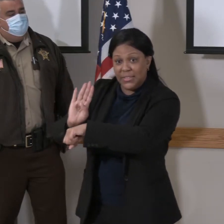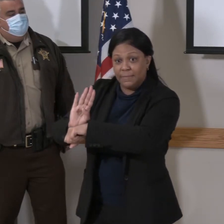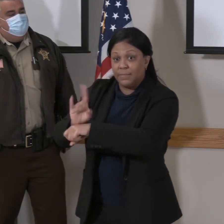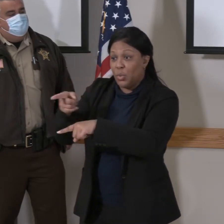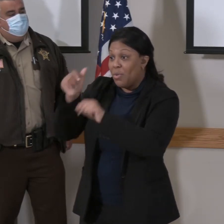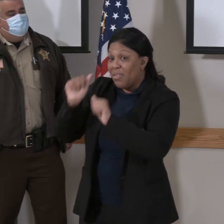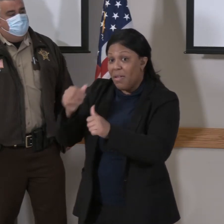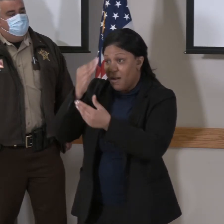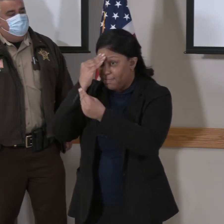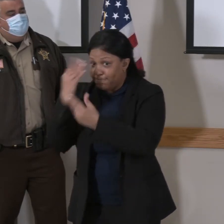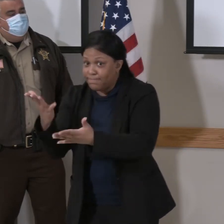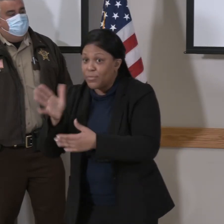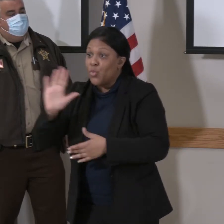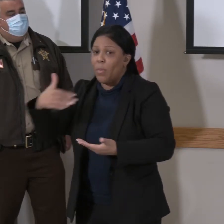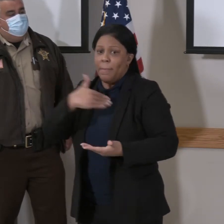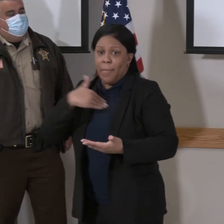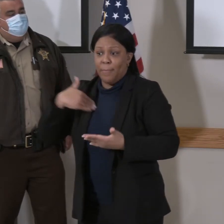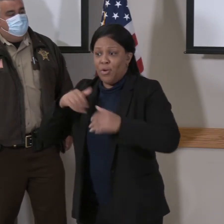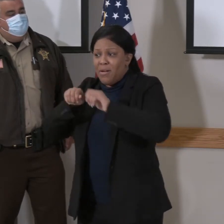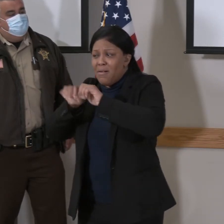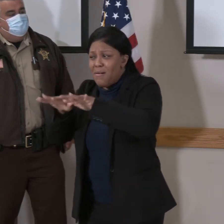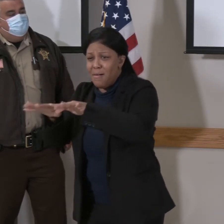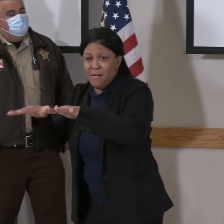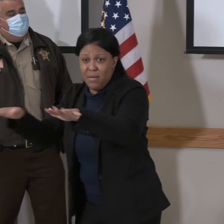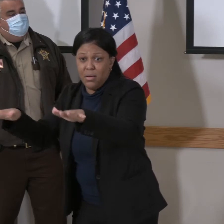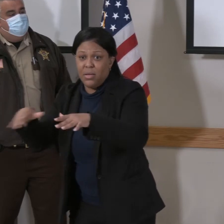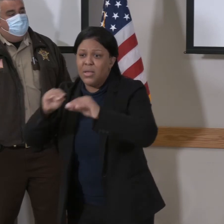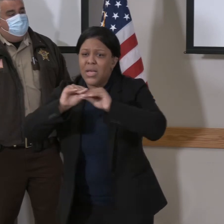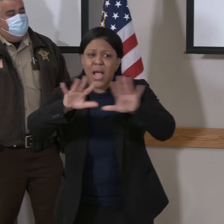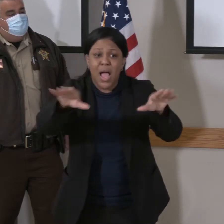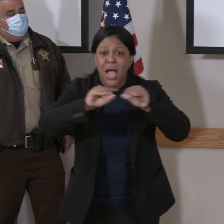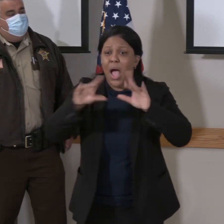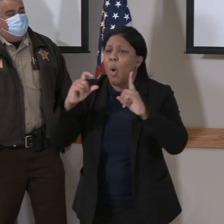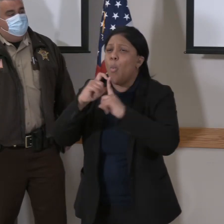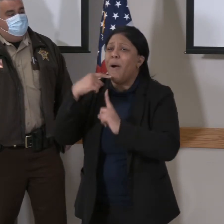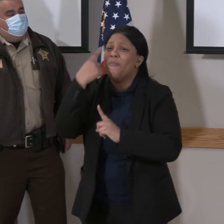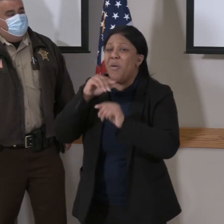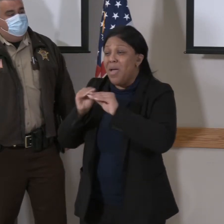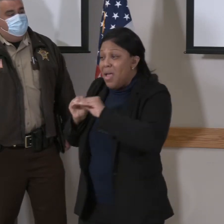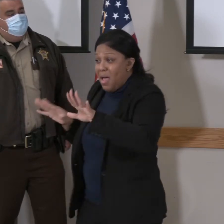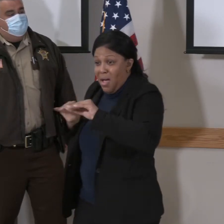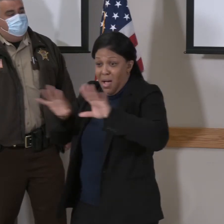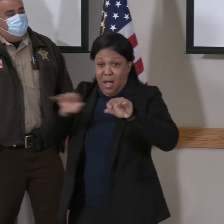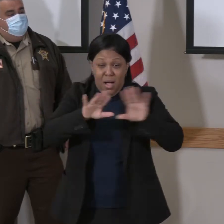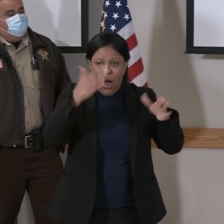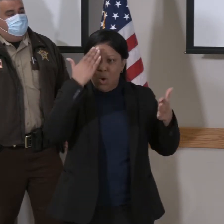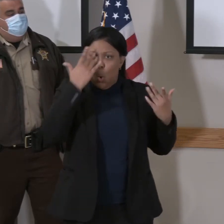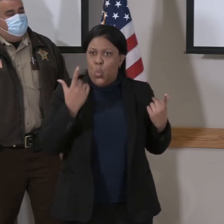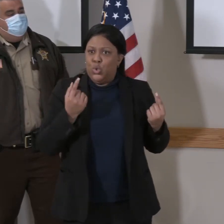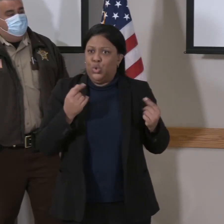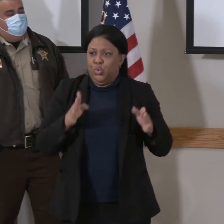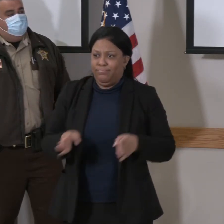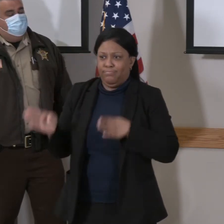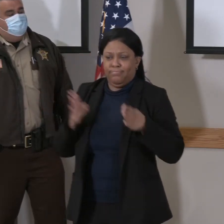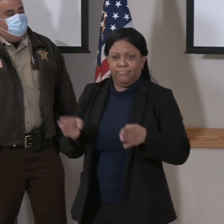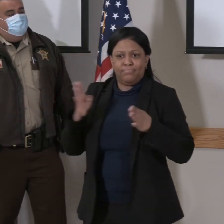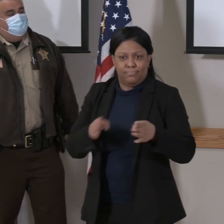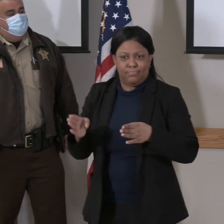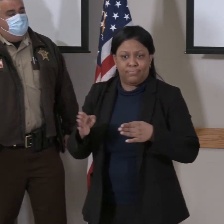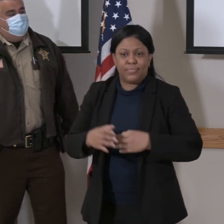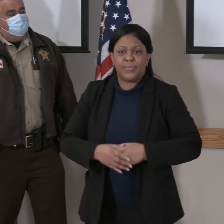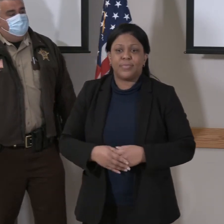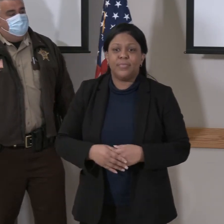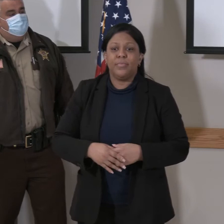their members, so that they can be as well prepared as possible. As of right now, we do not have any